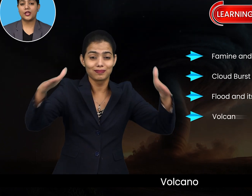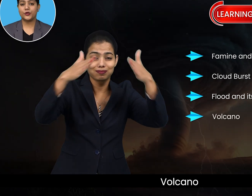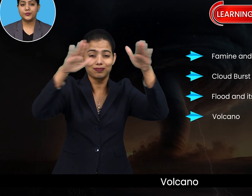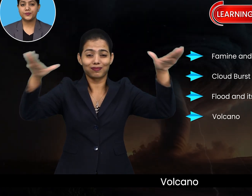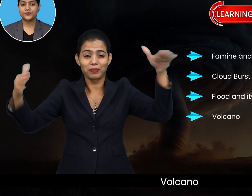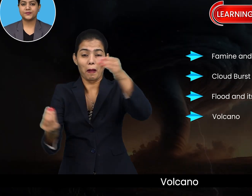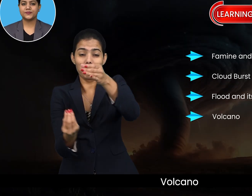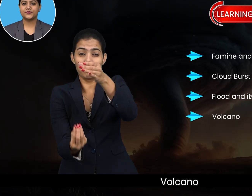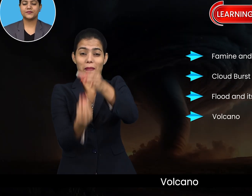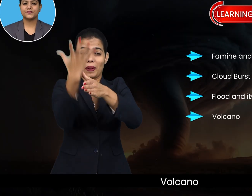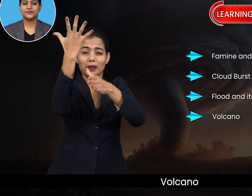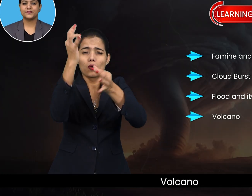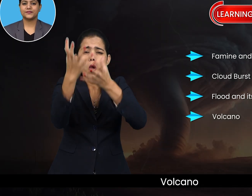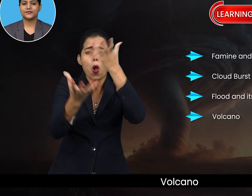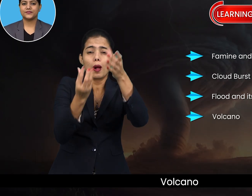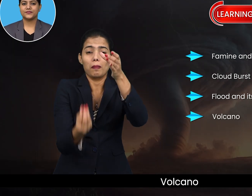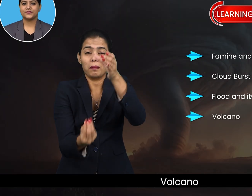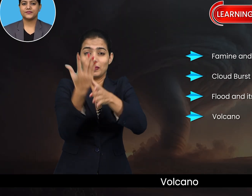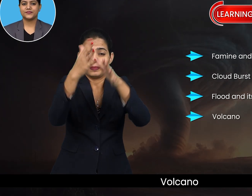volcano,